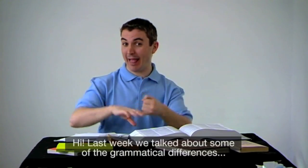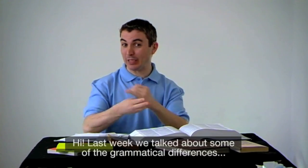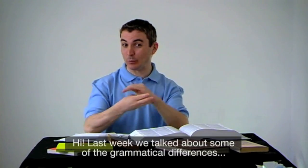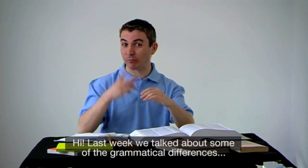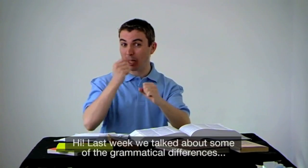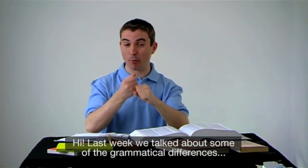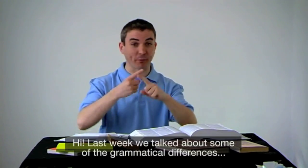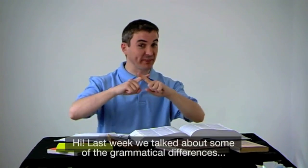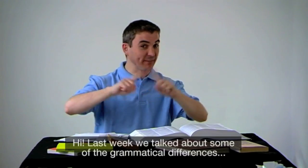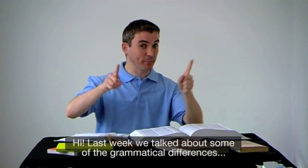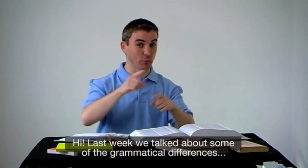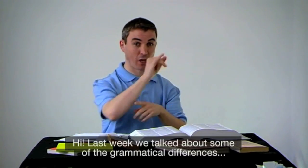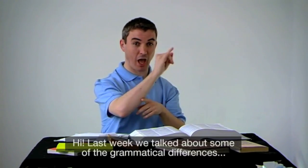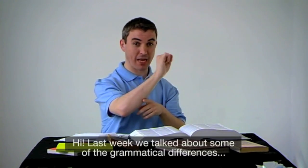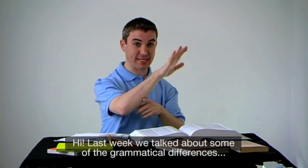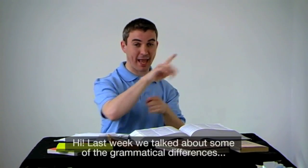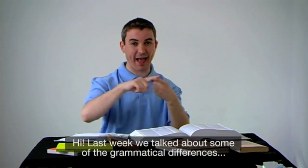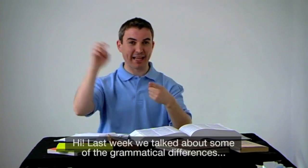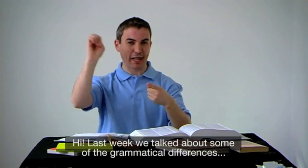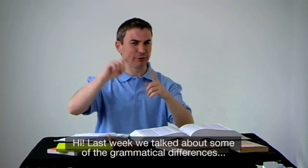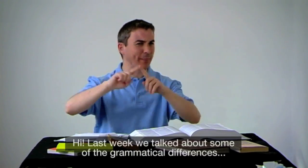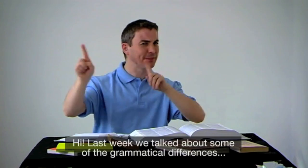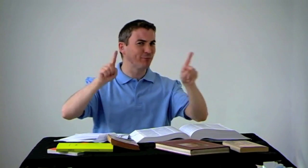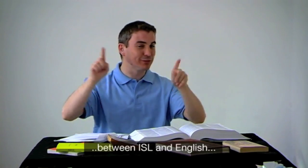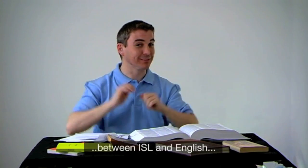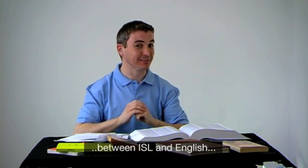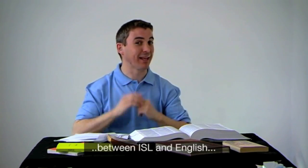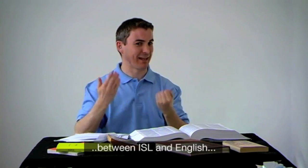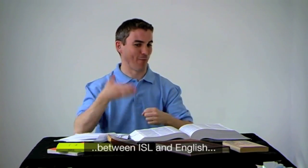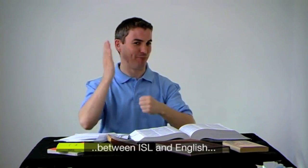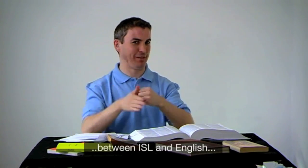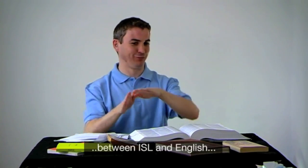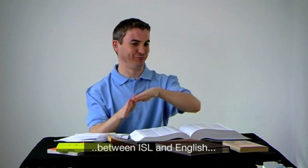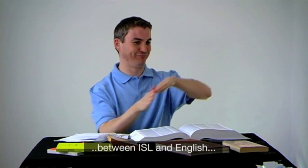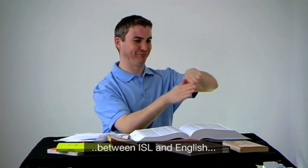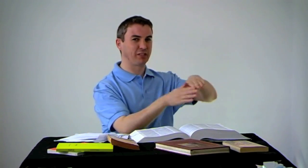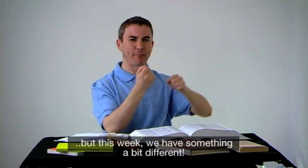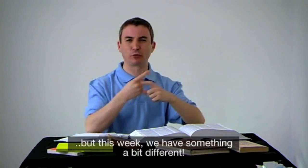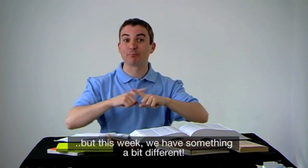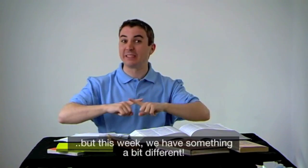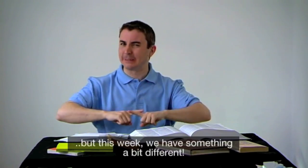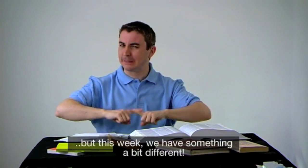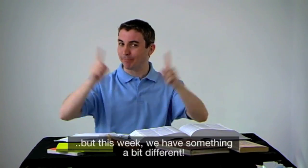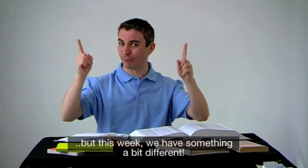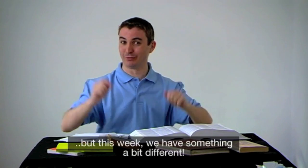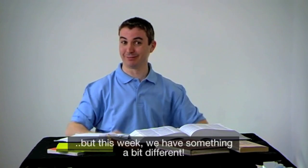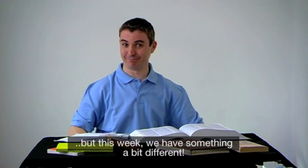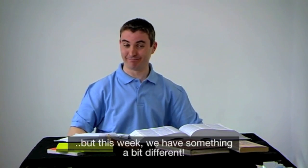Hi. Last week we talked about some of the grammatical differences between ISL and English. But this week we have something a bit different.